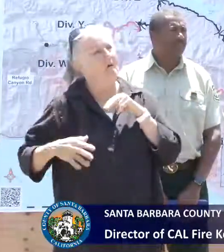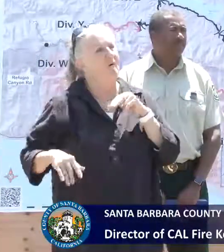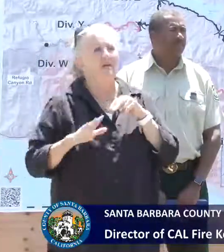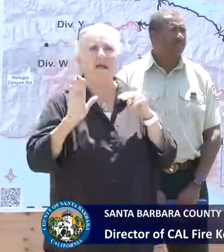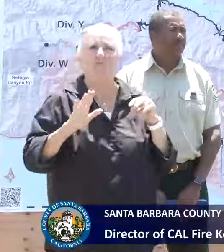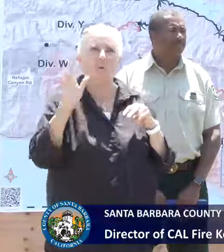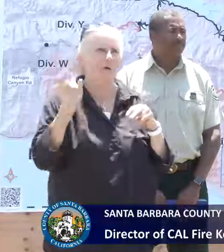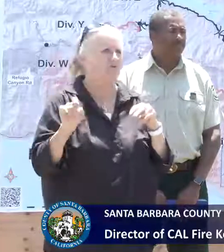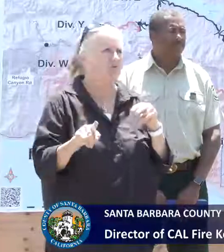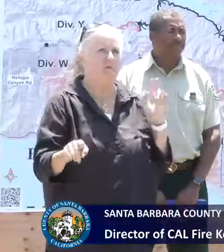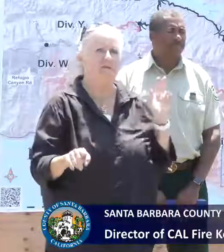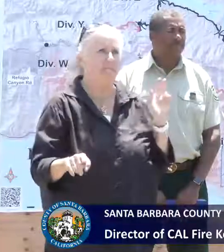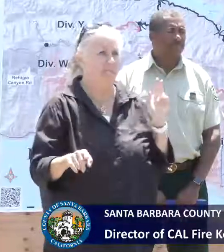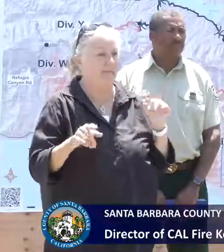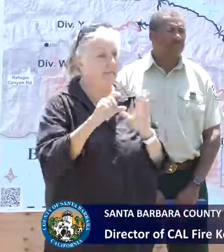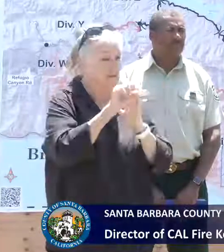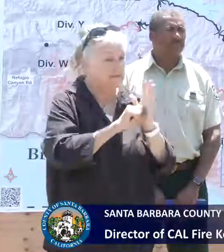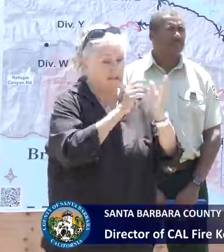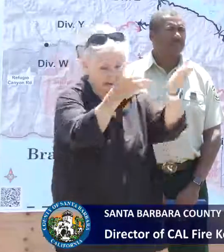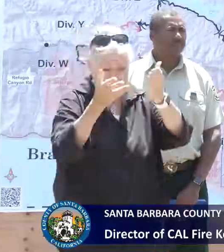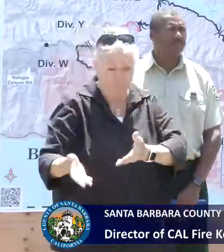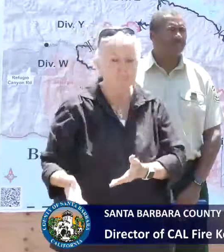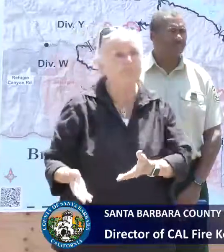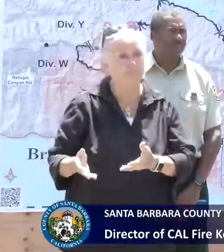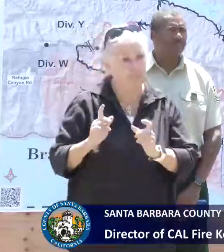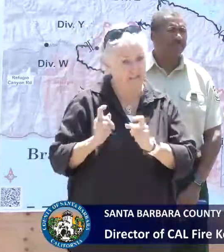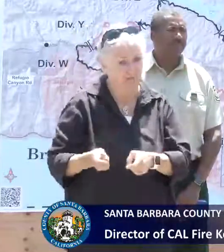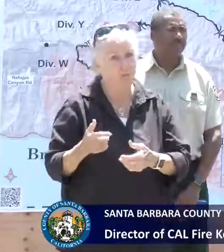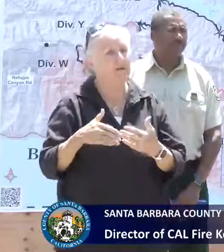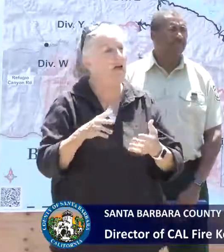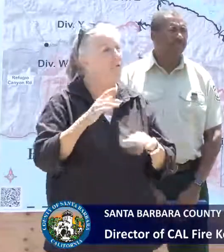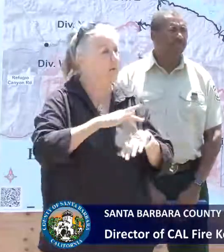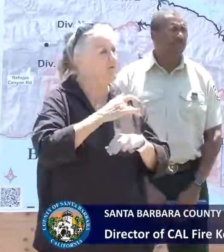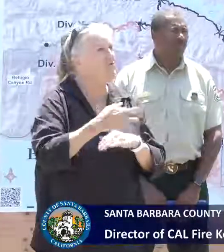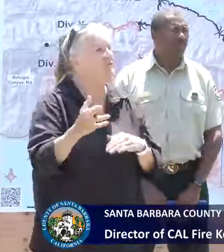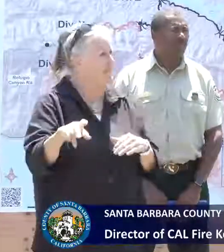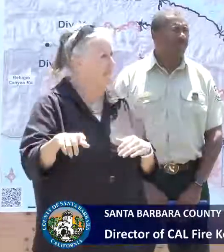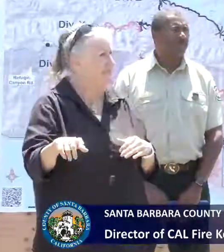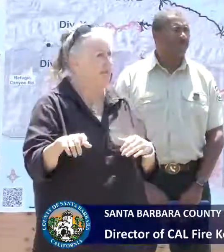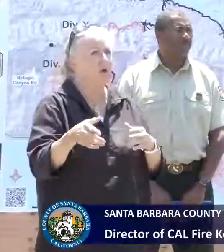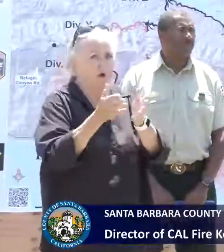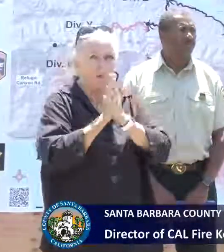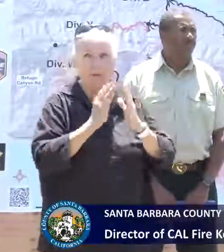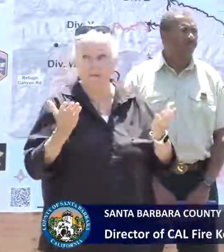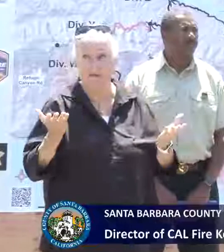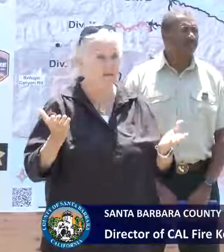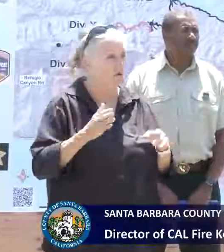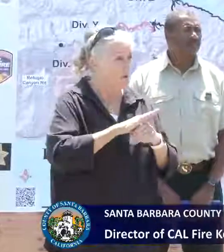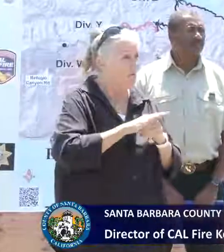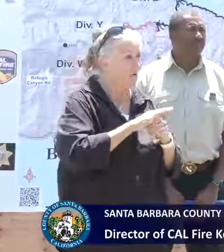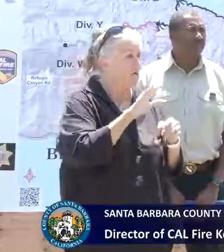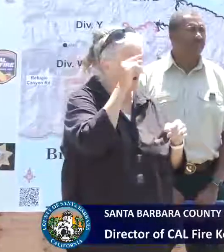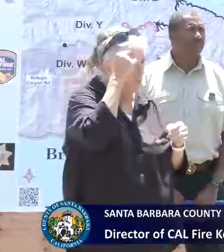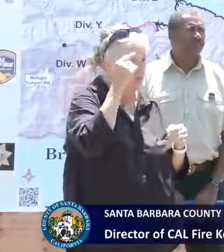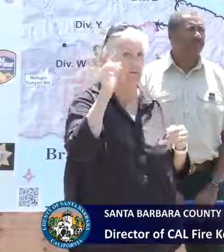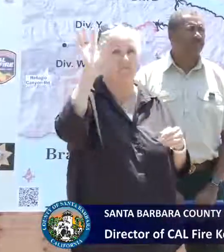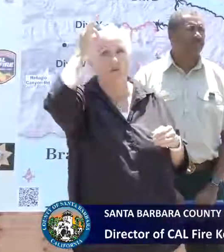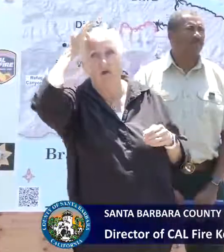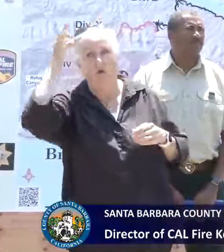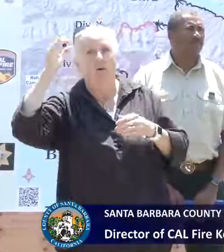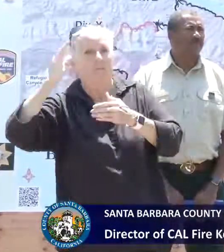question that the state was going to bring to bear whatever resources it needed that were requested by our local government and our federal